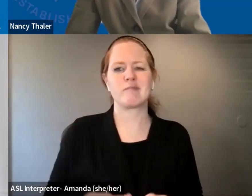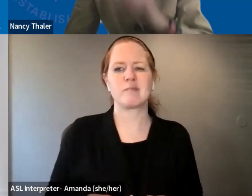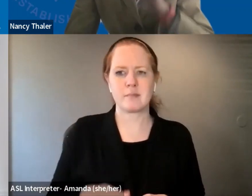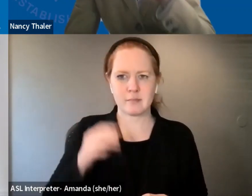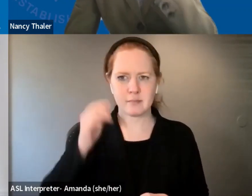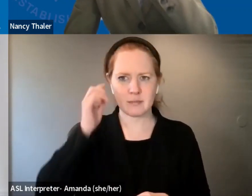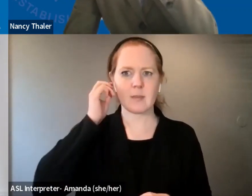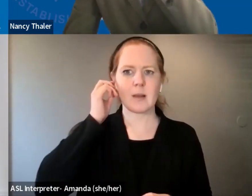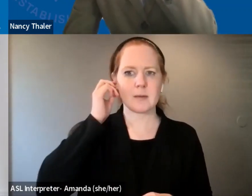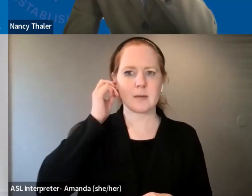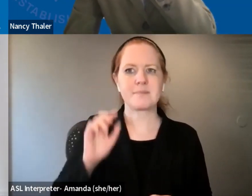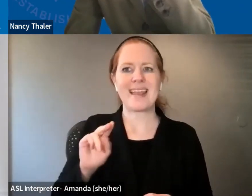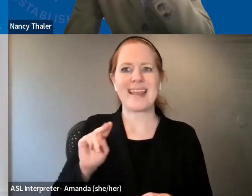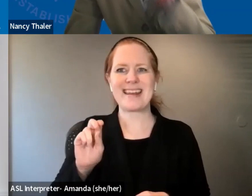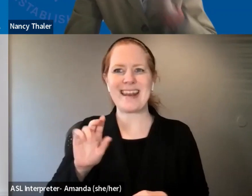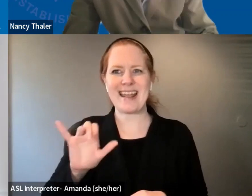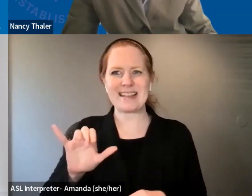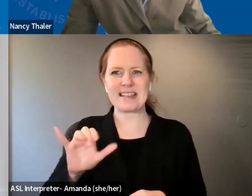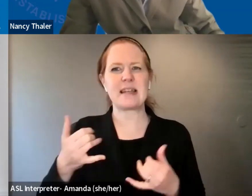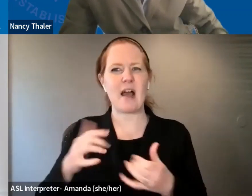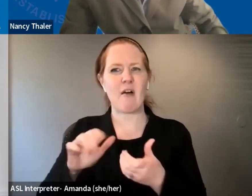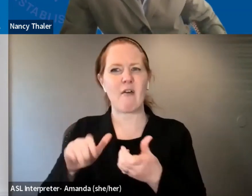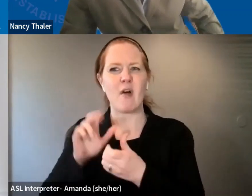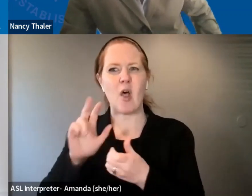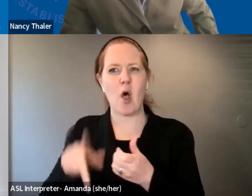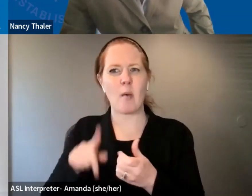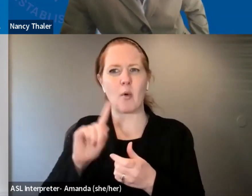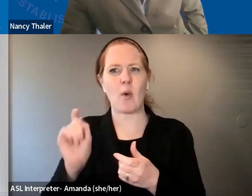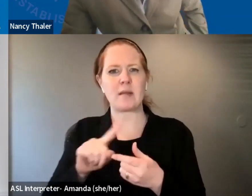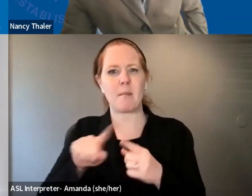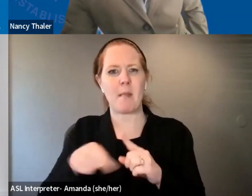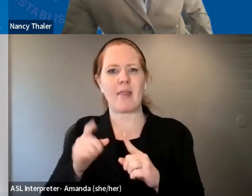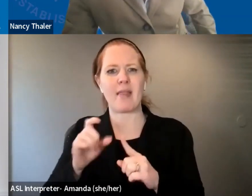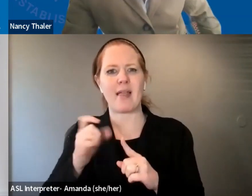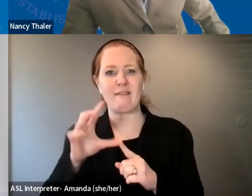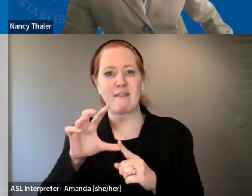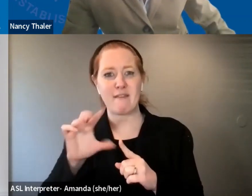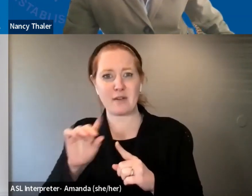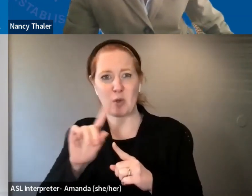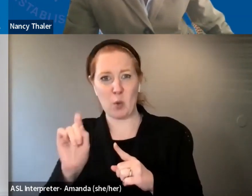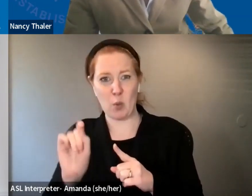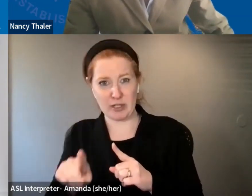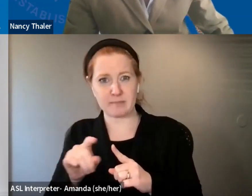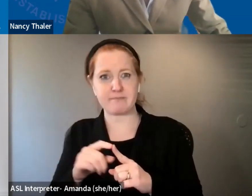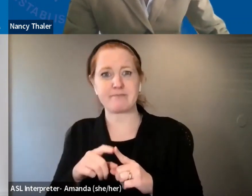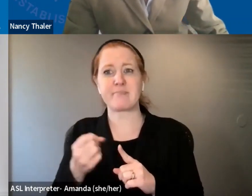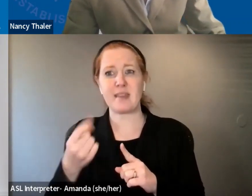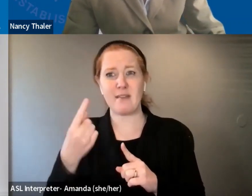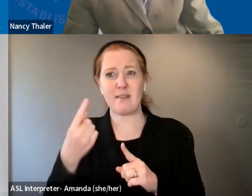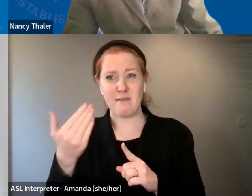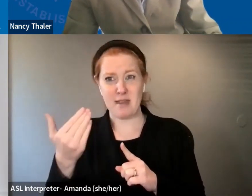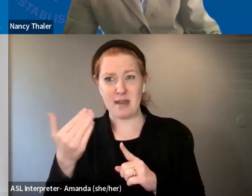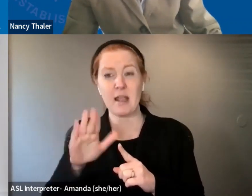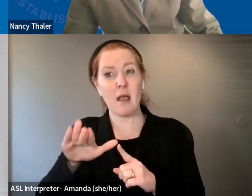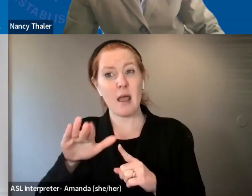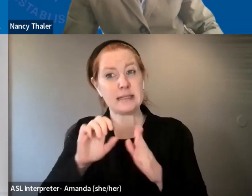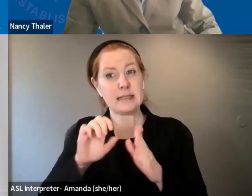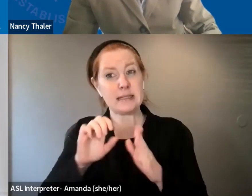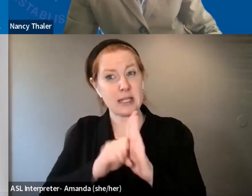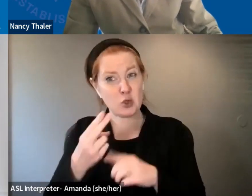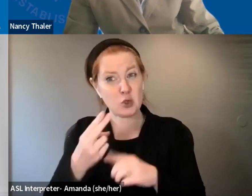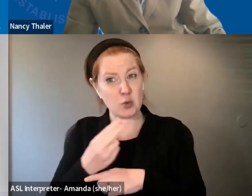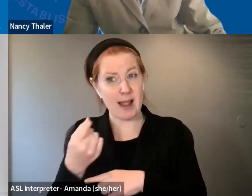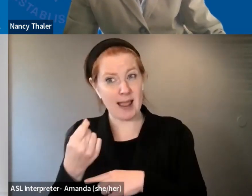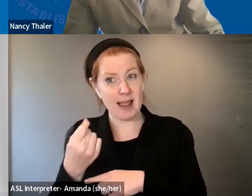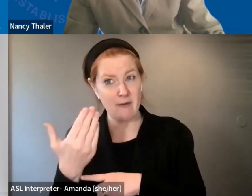There's a follow-up question to the 1115 question, and is it do states use 1115 because they